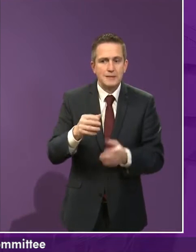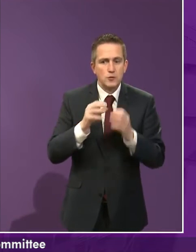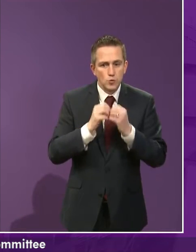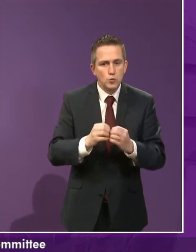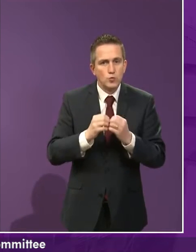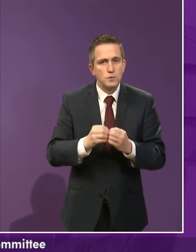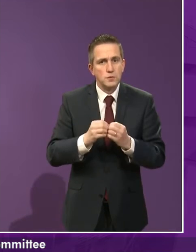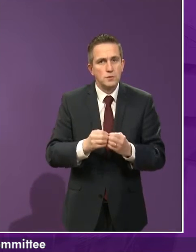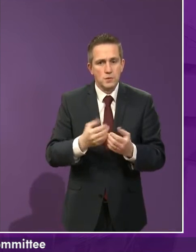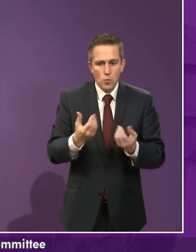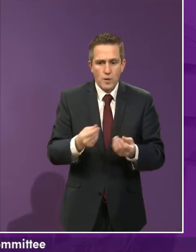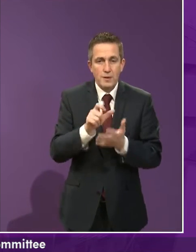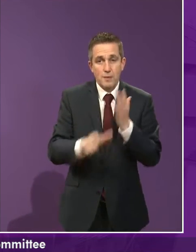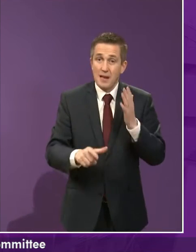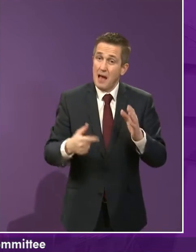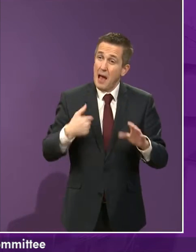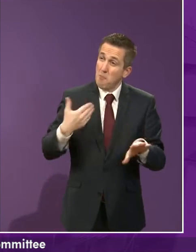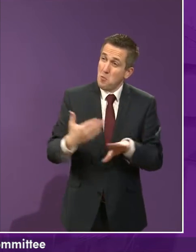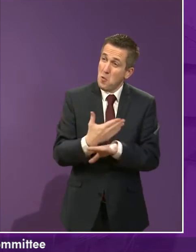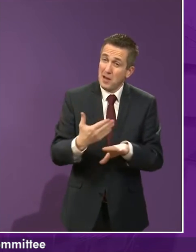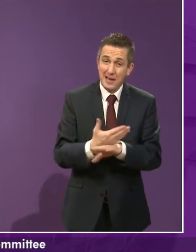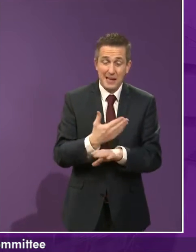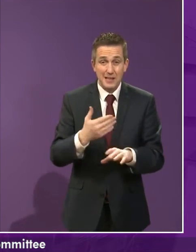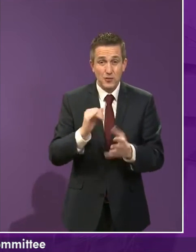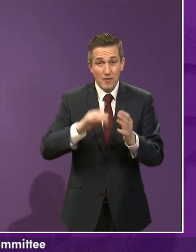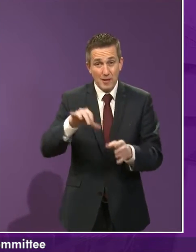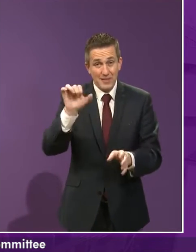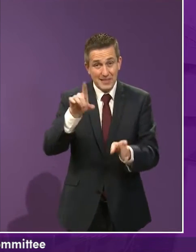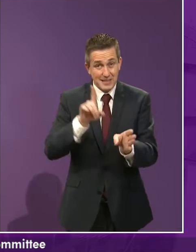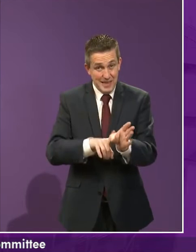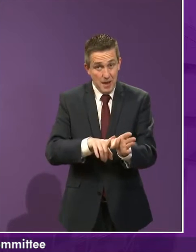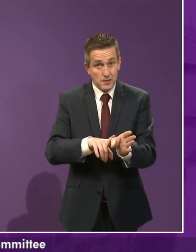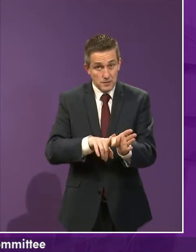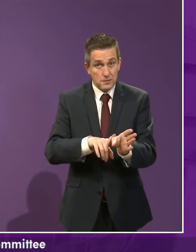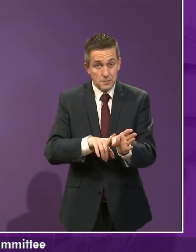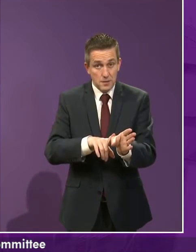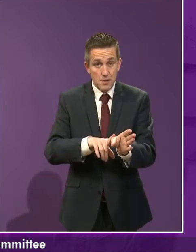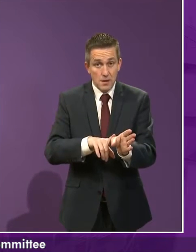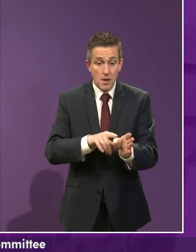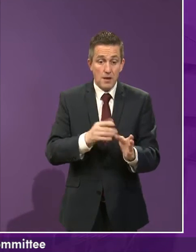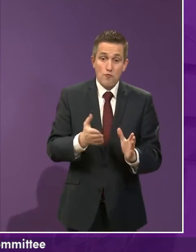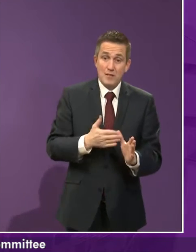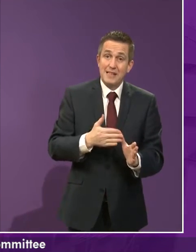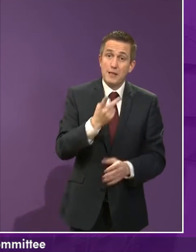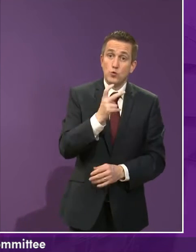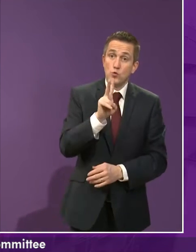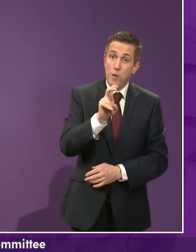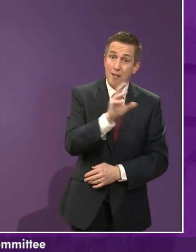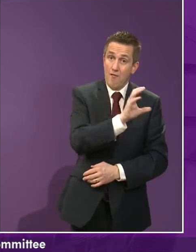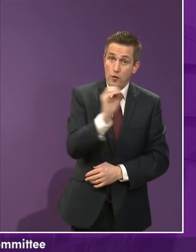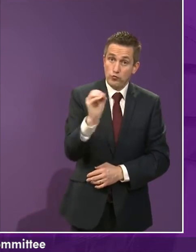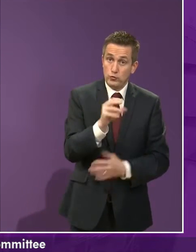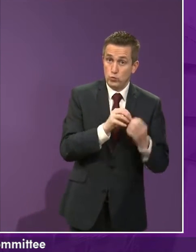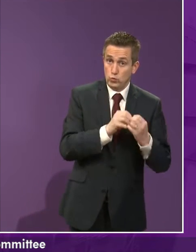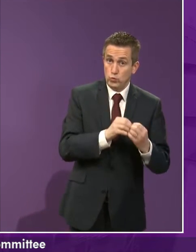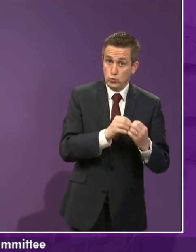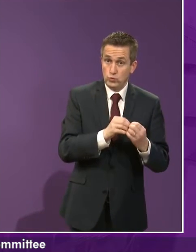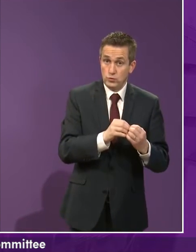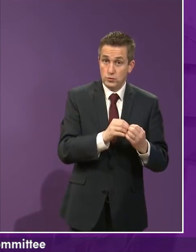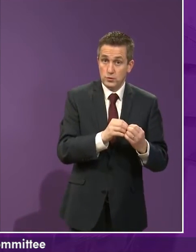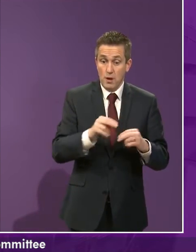been at Strathclyde 6 years ago, in the past 6 years, we have gone from 1,200 students to